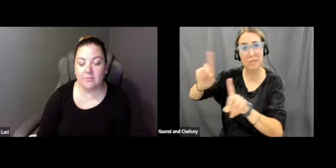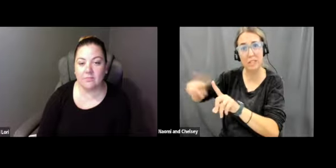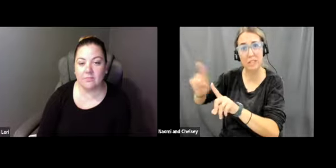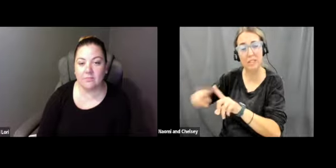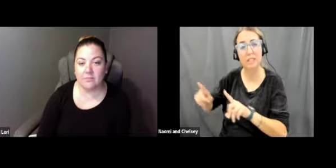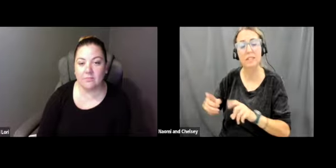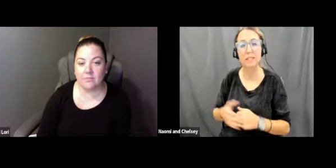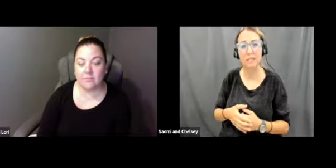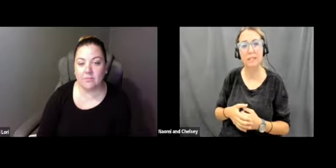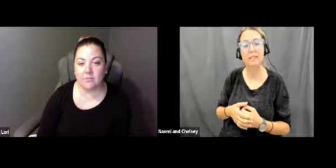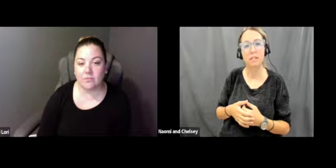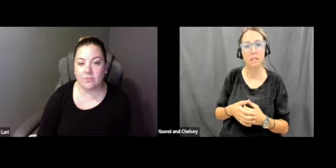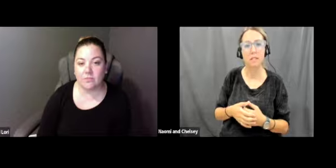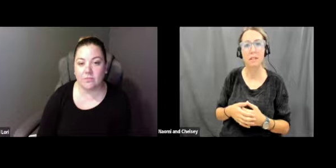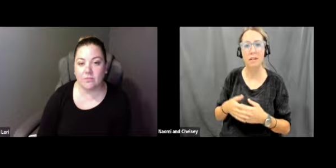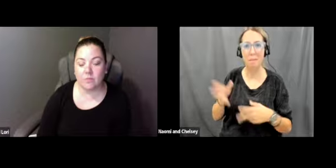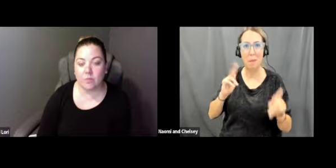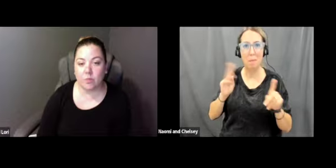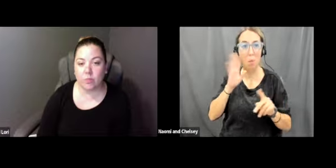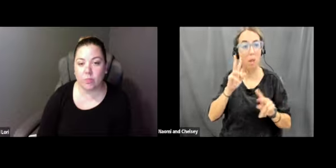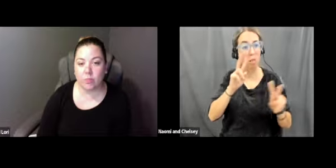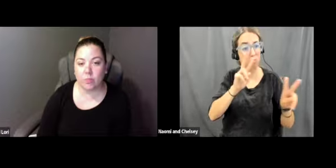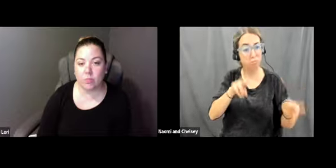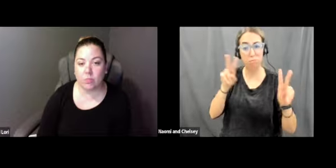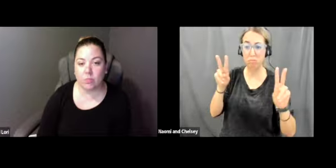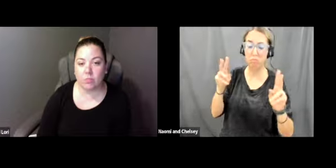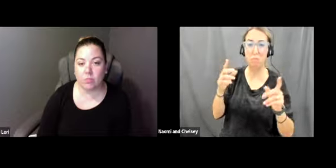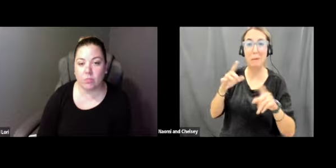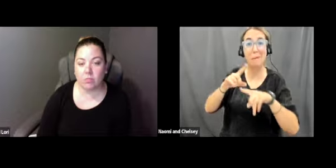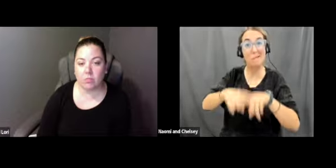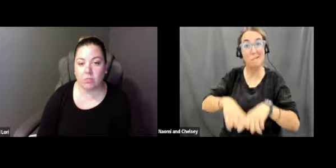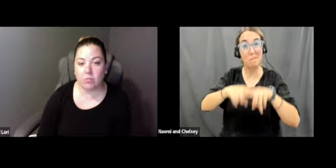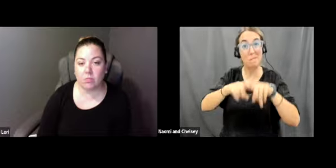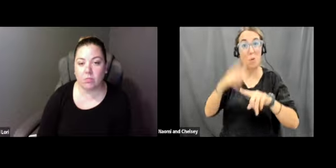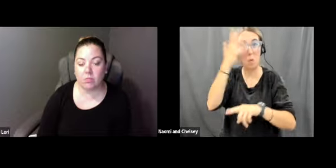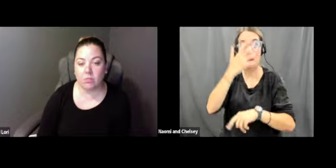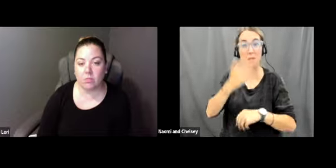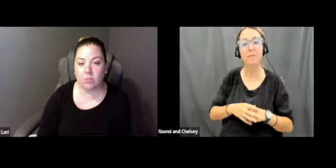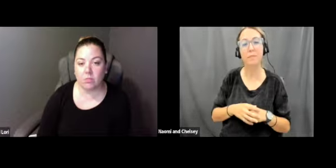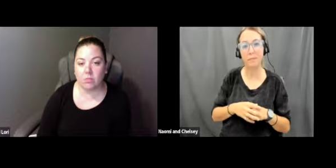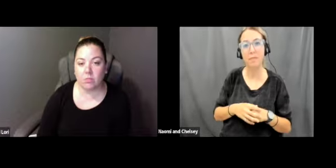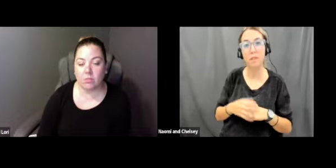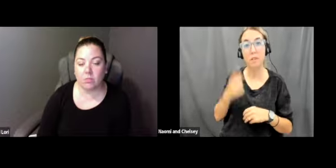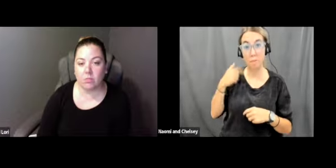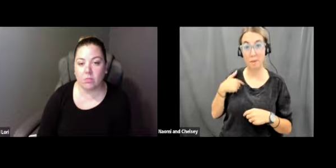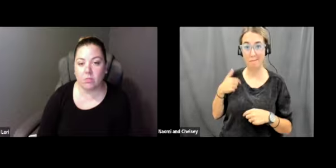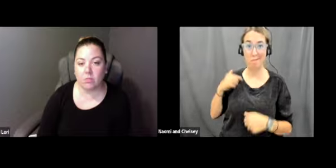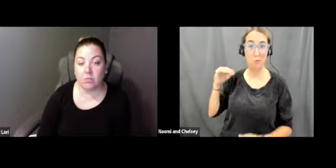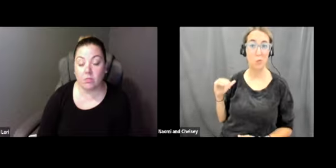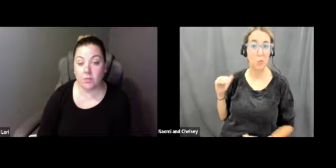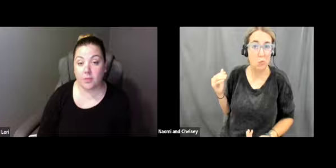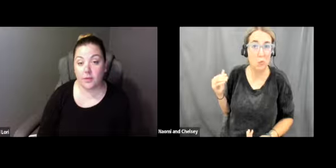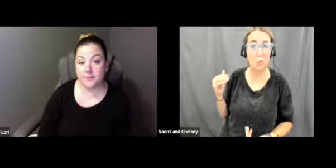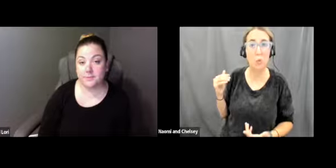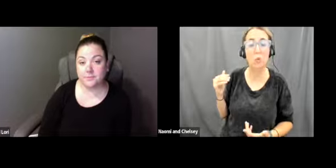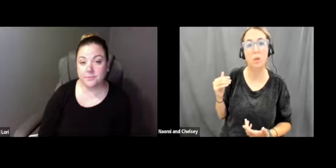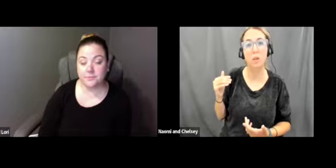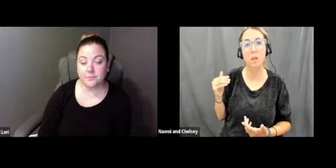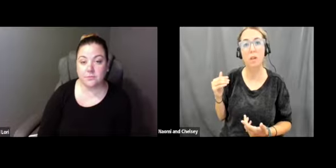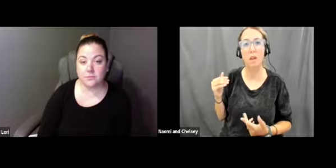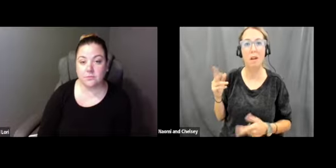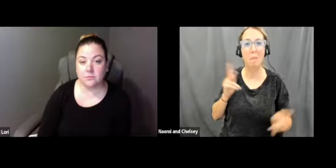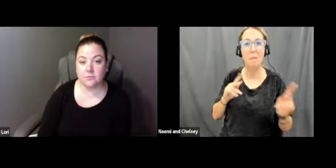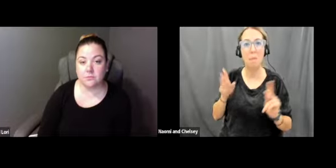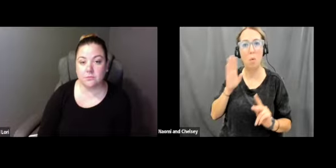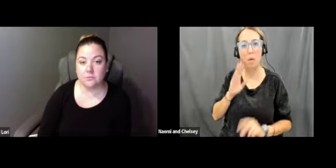thing that I face often, as I mentioned, as someone who's short, is being taken seriously. Maybe I don't take up enough space.